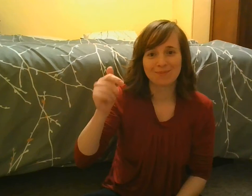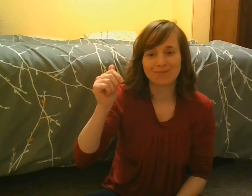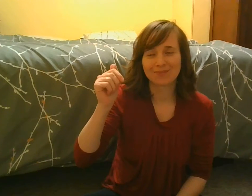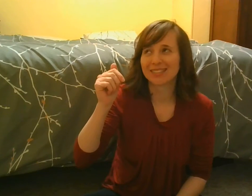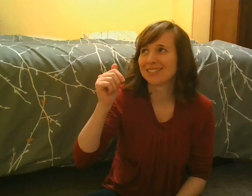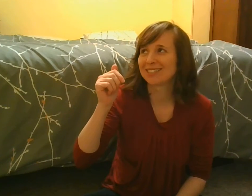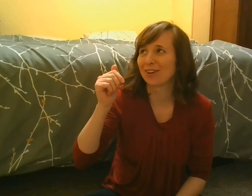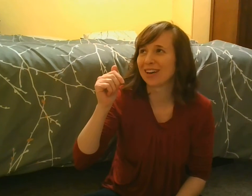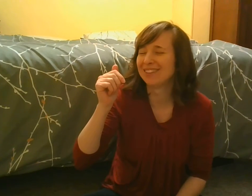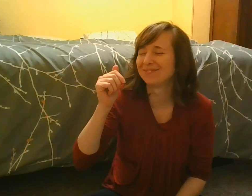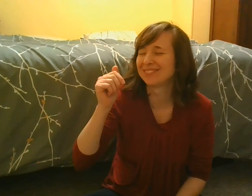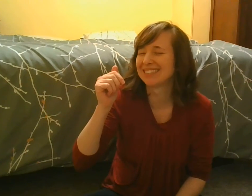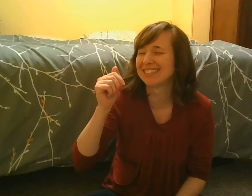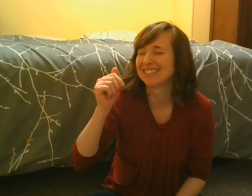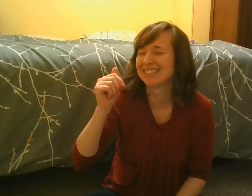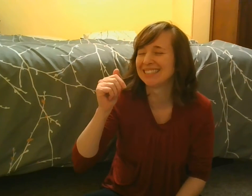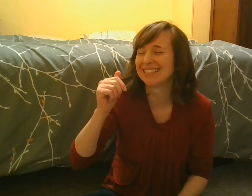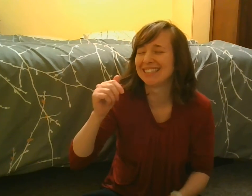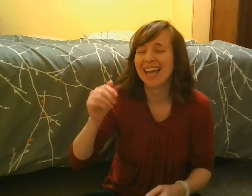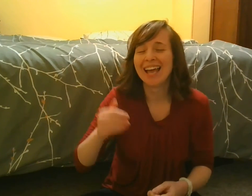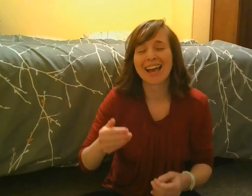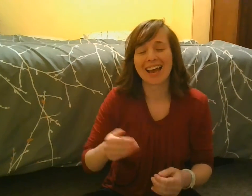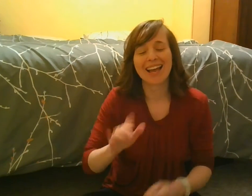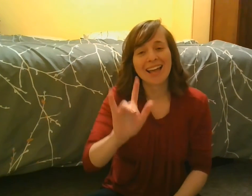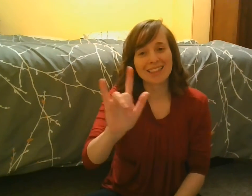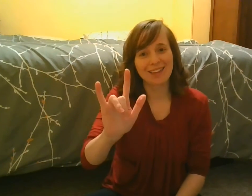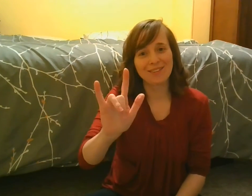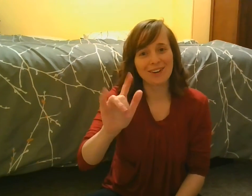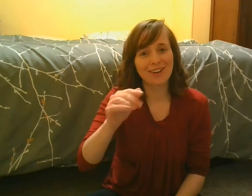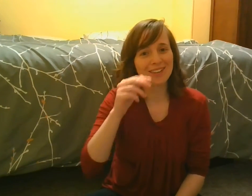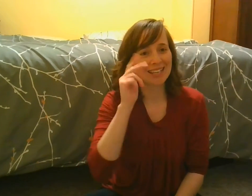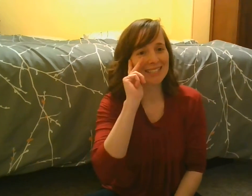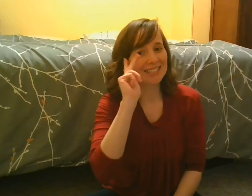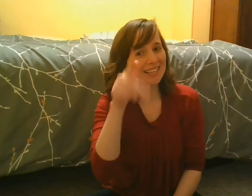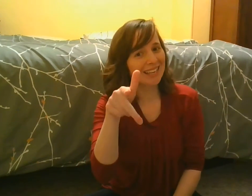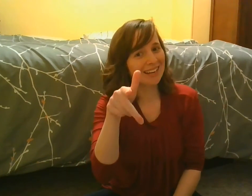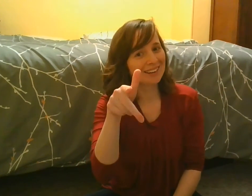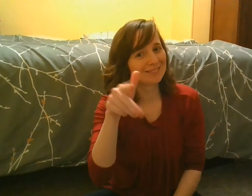Sorry. Love y'all, and see you later.